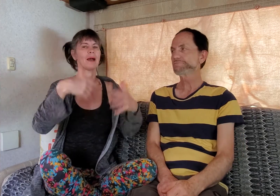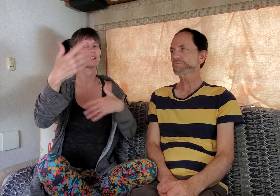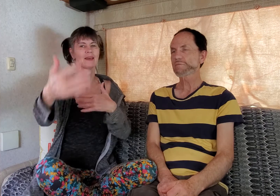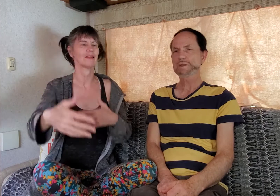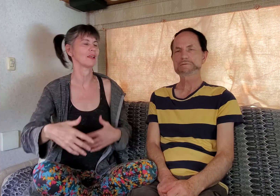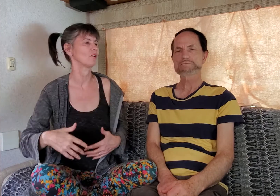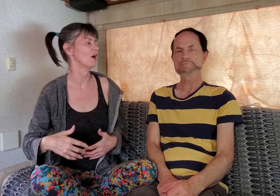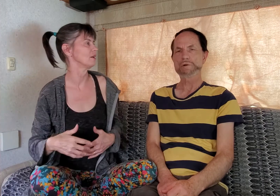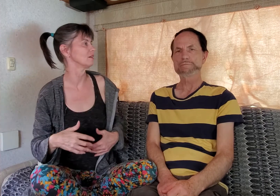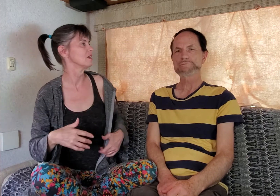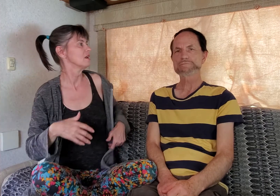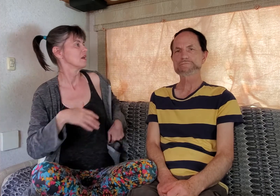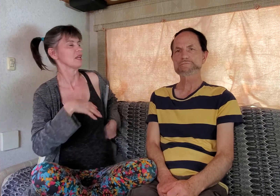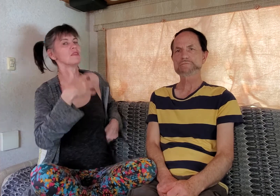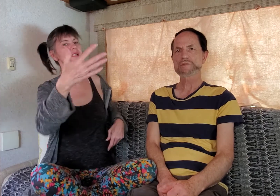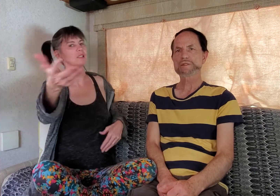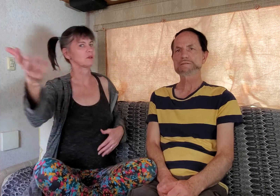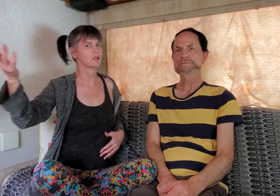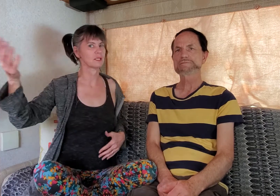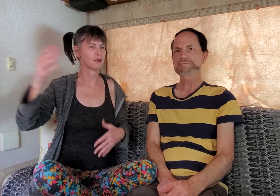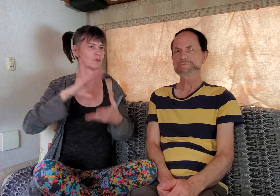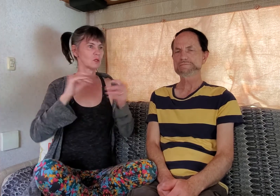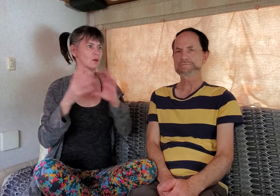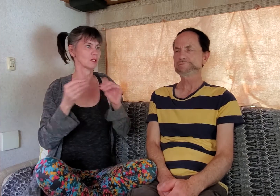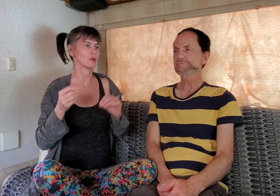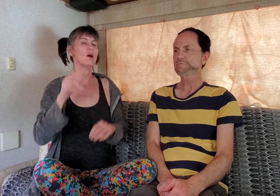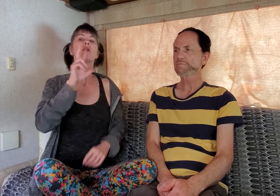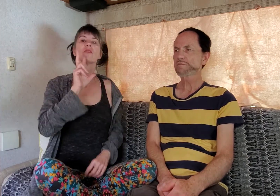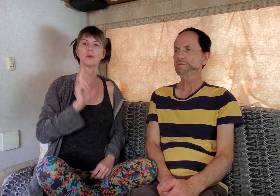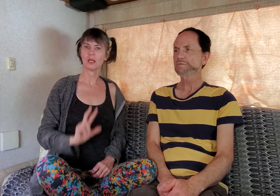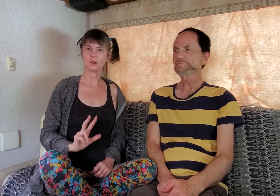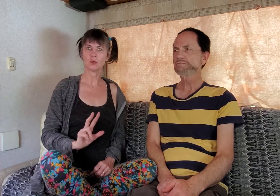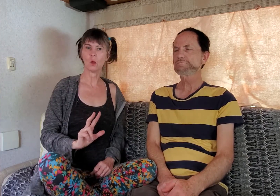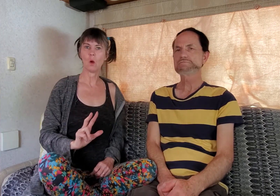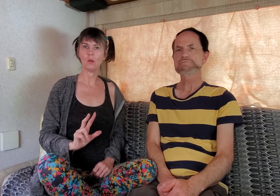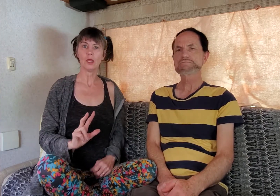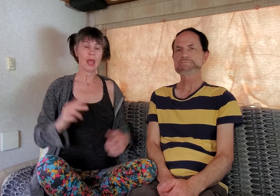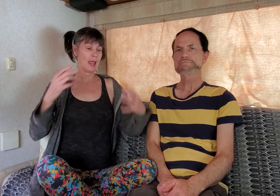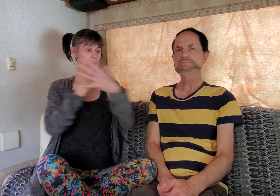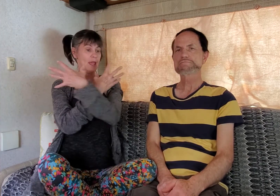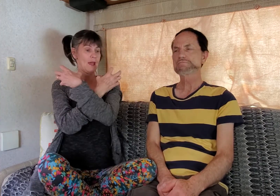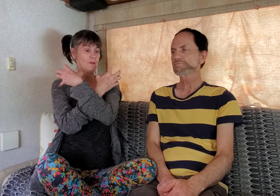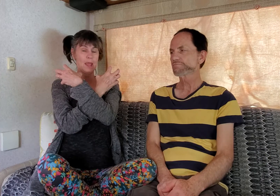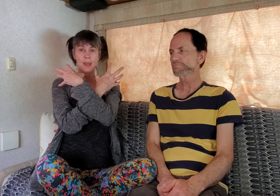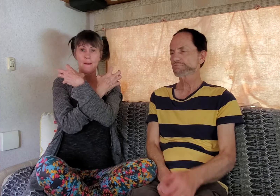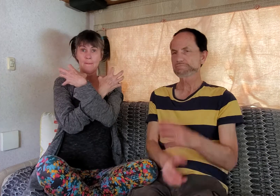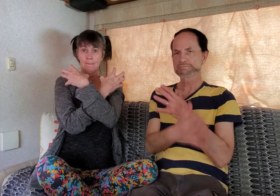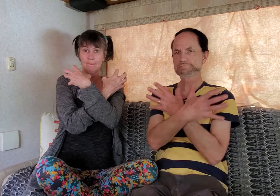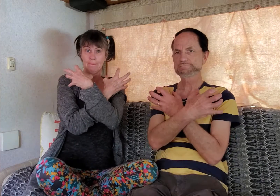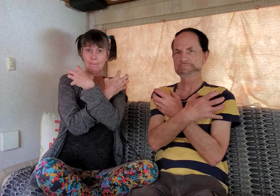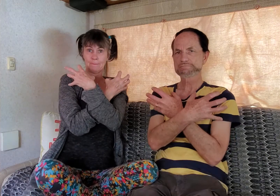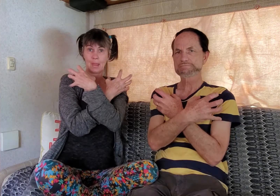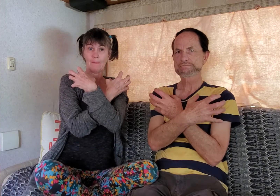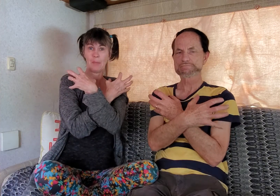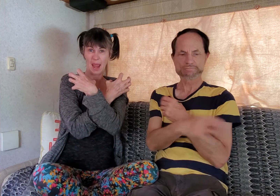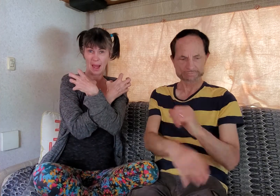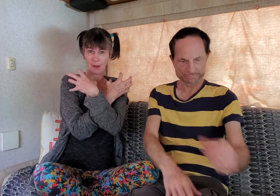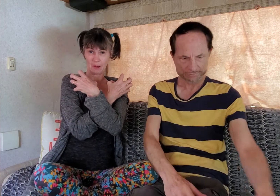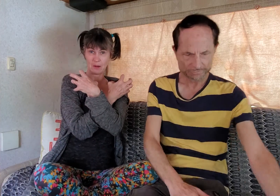to that later on in this series of stories. So 3 years old, and we have a bear. He's